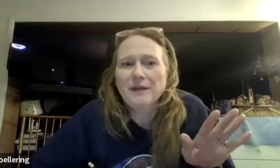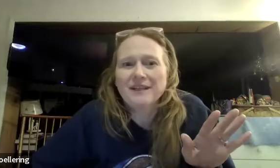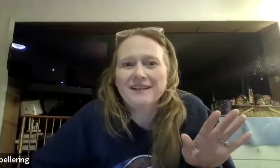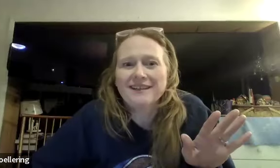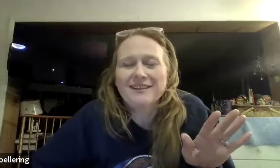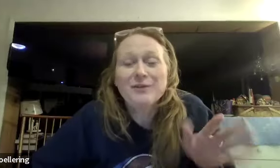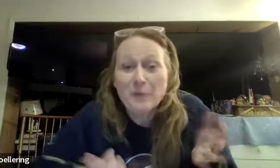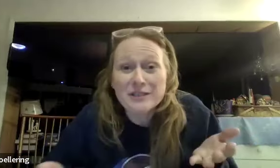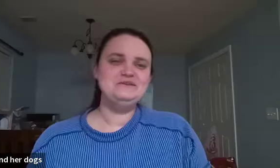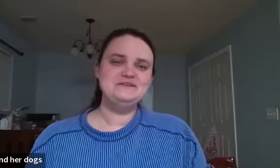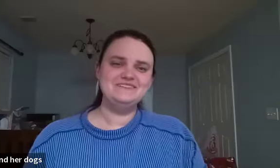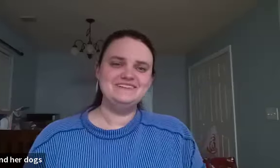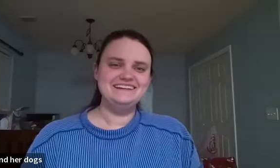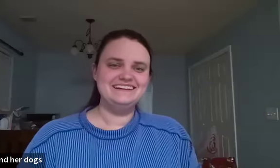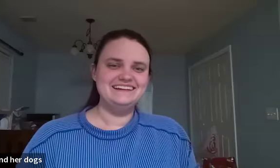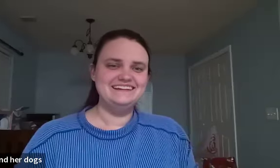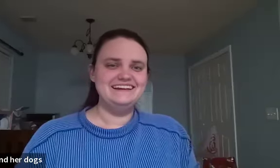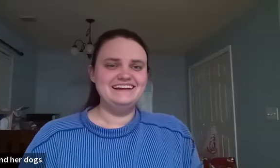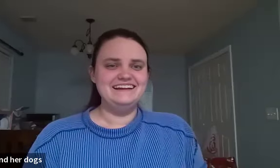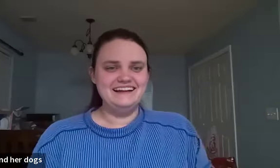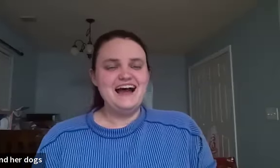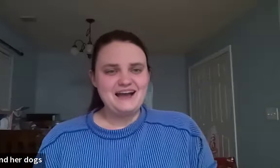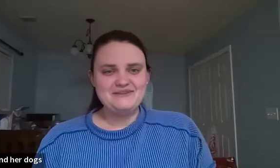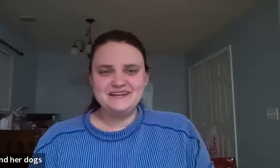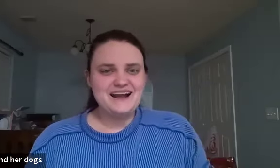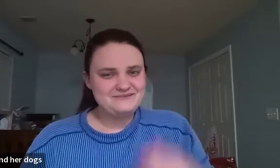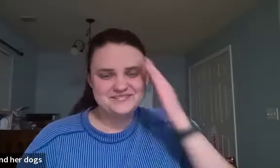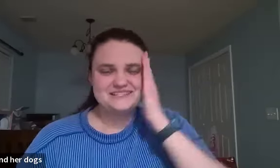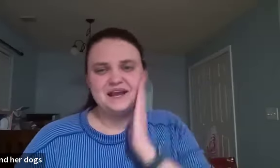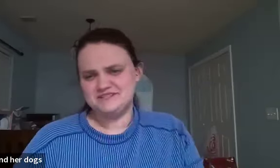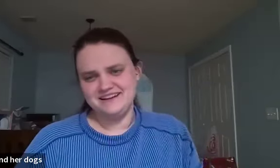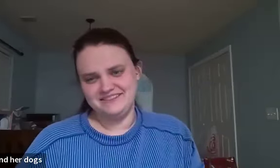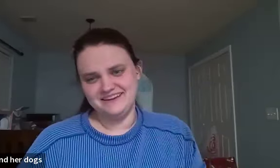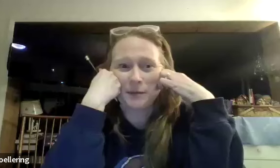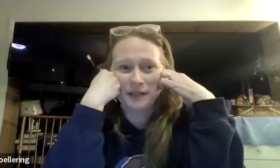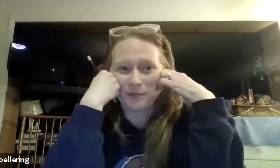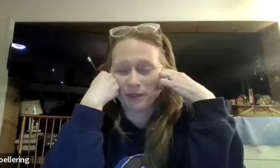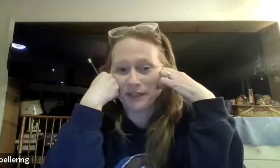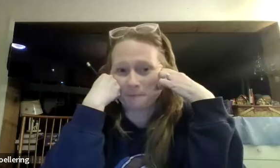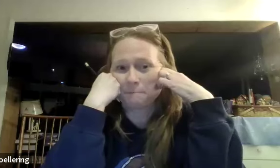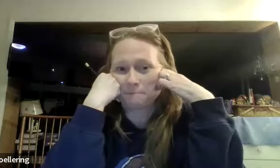one. You know, we just had Burns night Saturday night. I mean, I'm just like, We I'm had a trying to think bagpiper in the building.